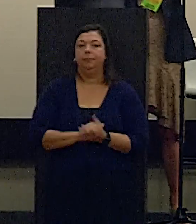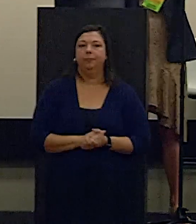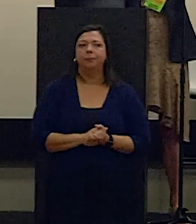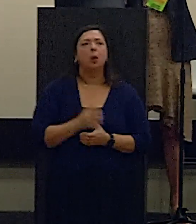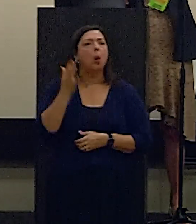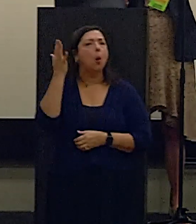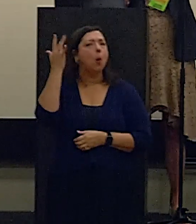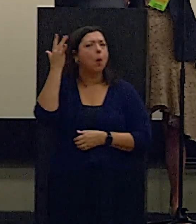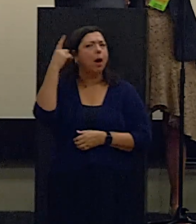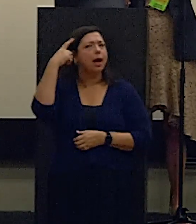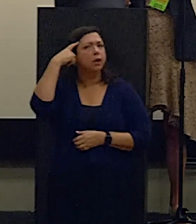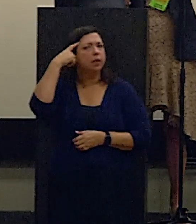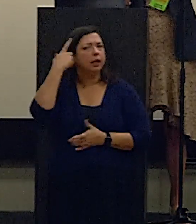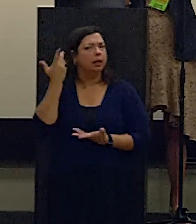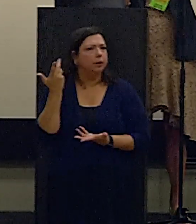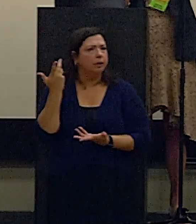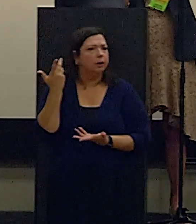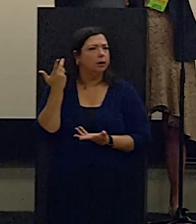Why do you think that is?